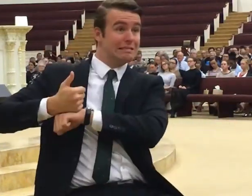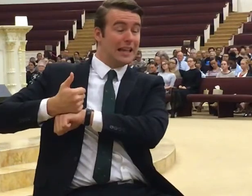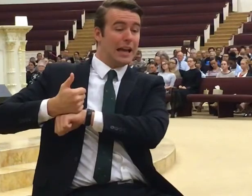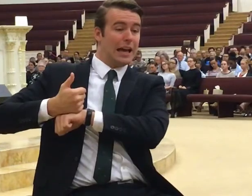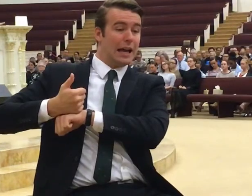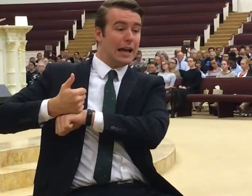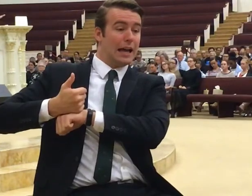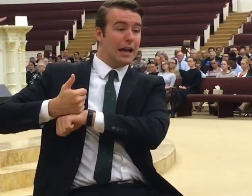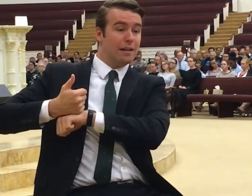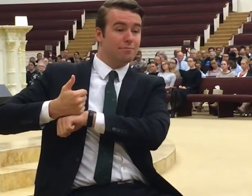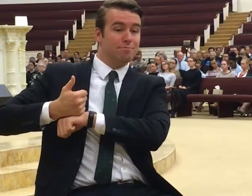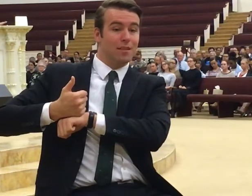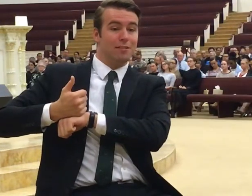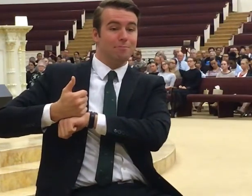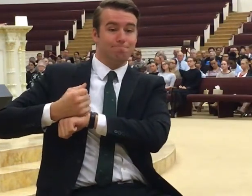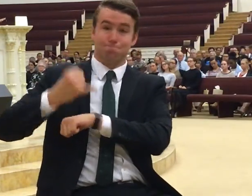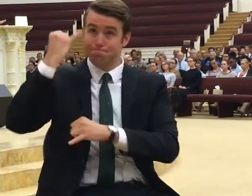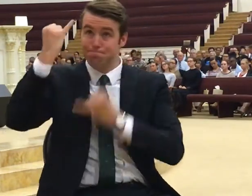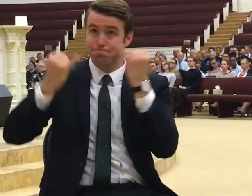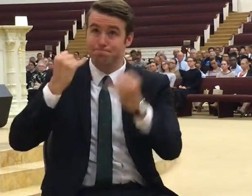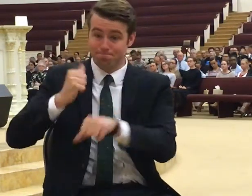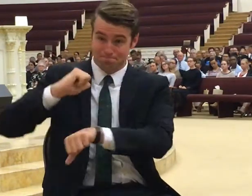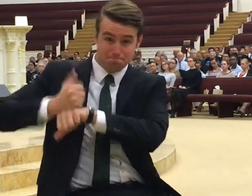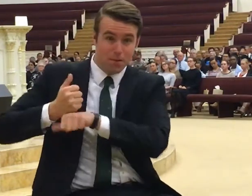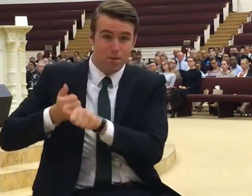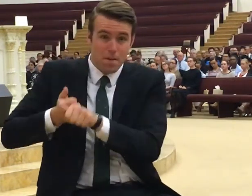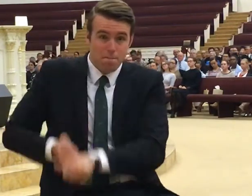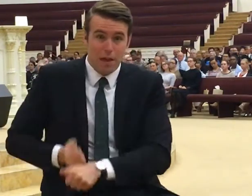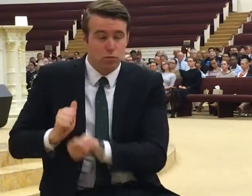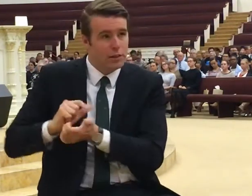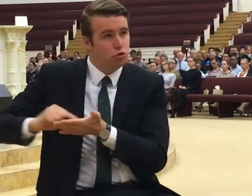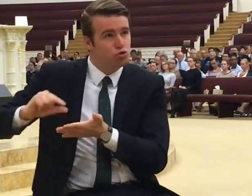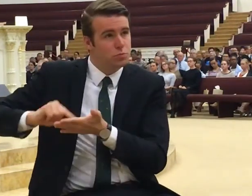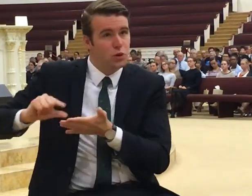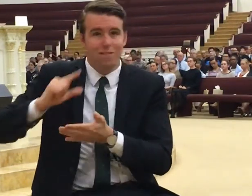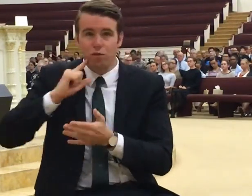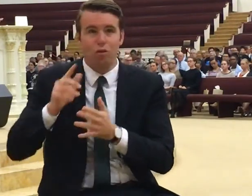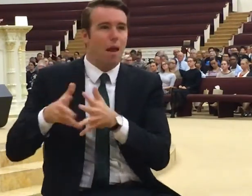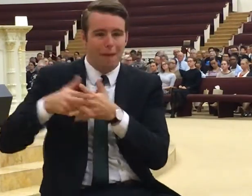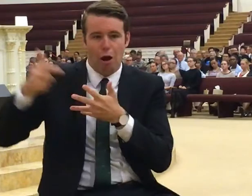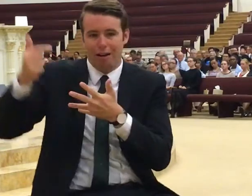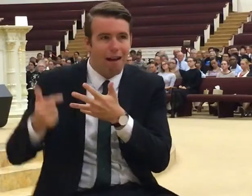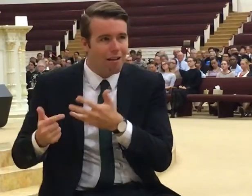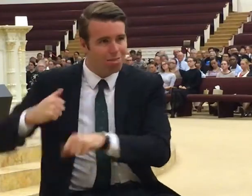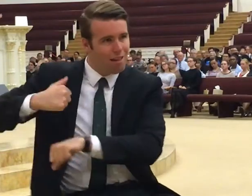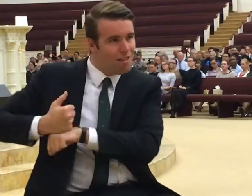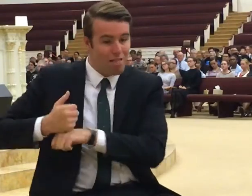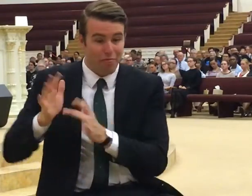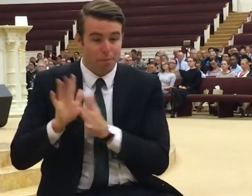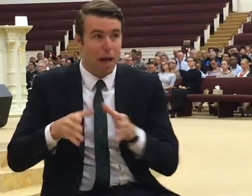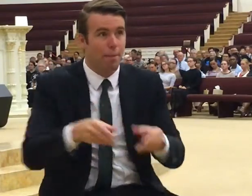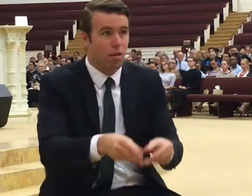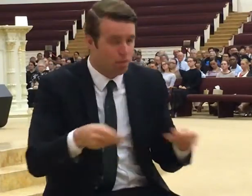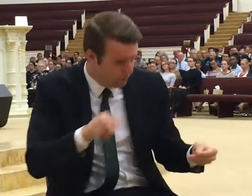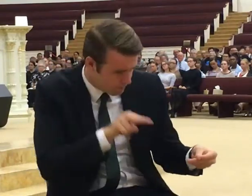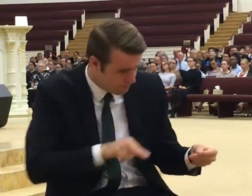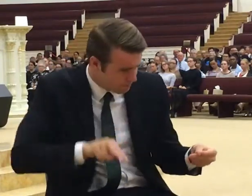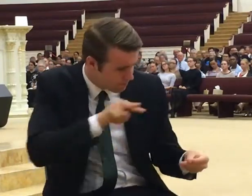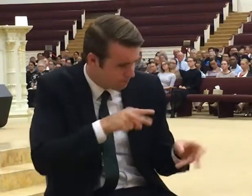established our ideas based on Scripture, and they looked at the Bible as the source.